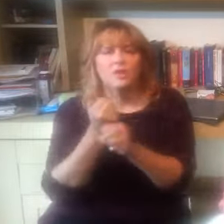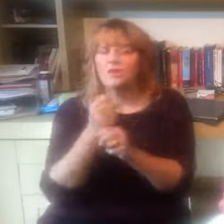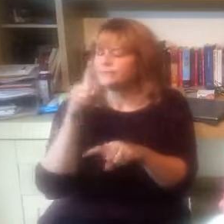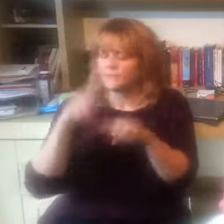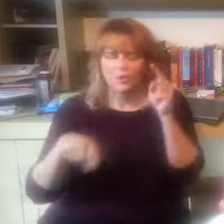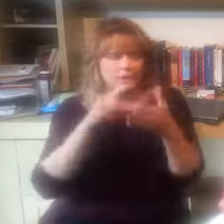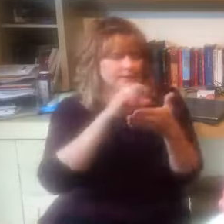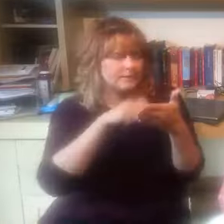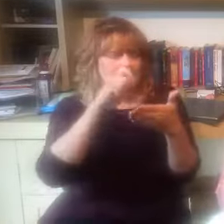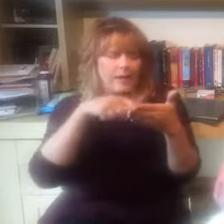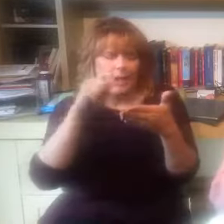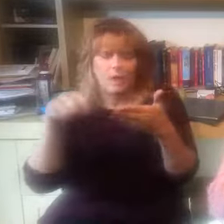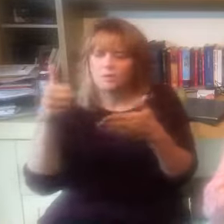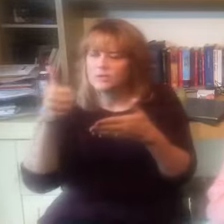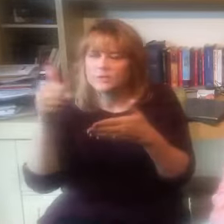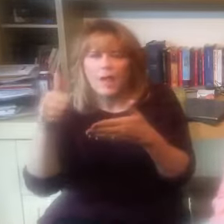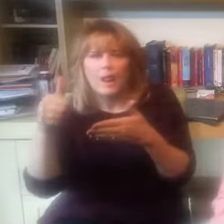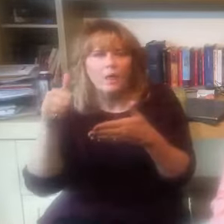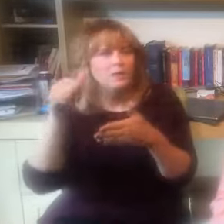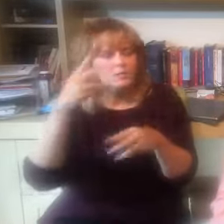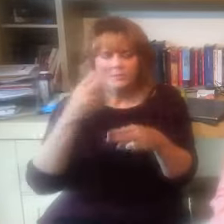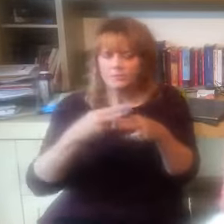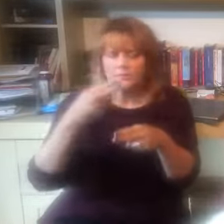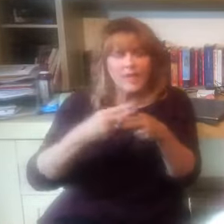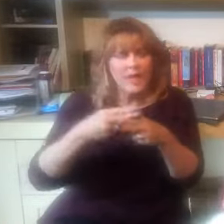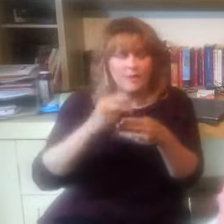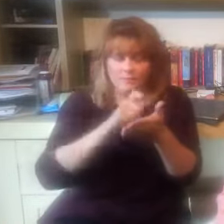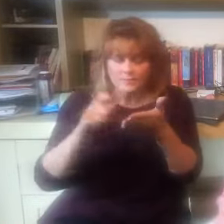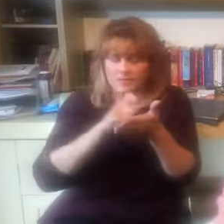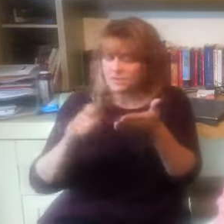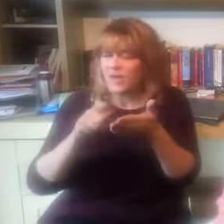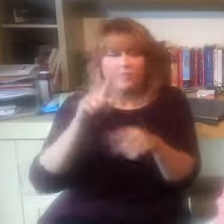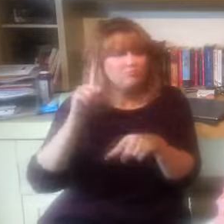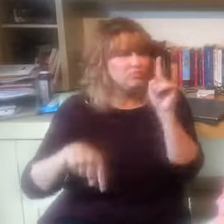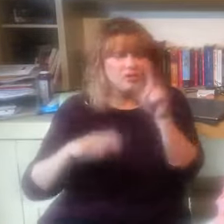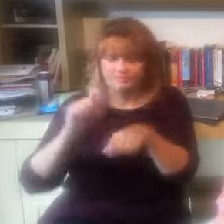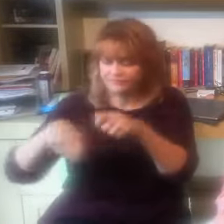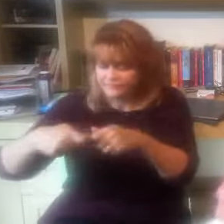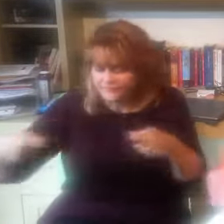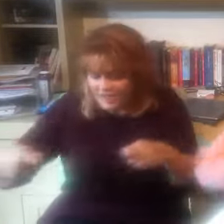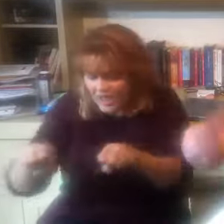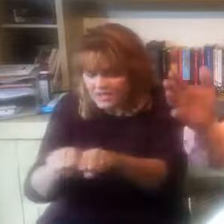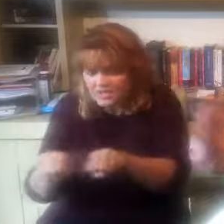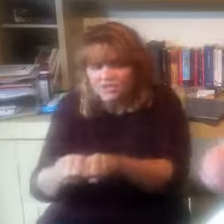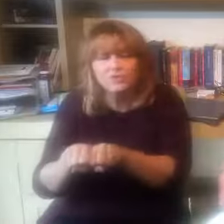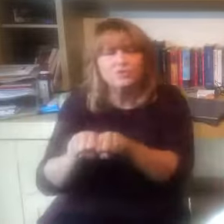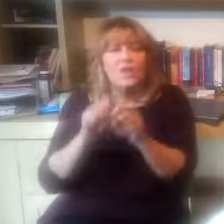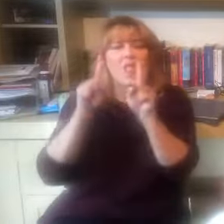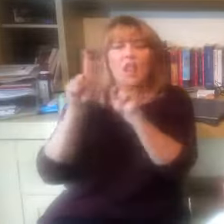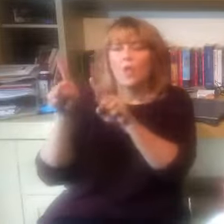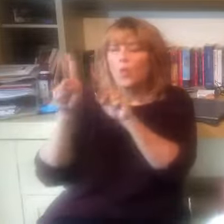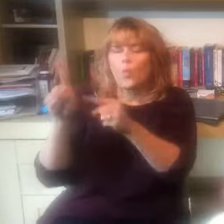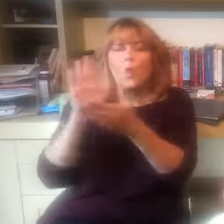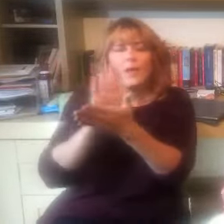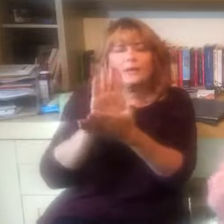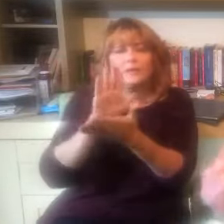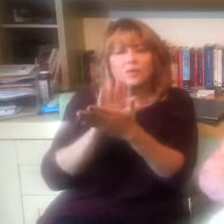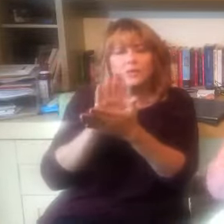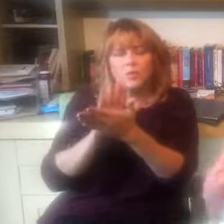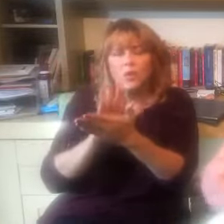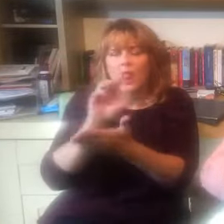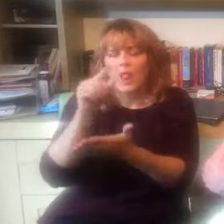10. He could not spell his own name. He could not tie his shoes. He went to school, what they call an ungraded